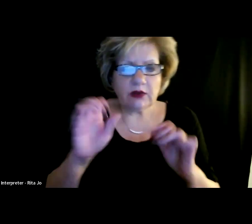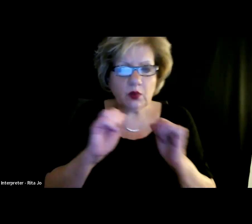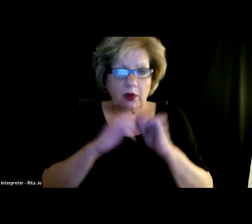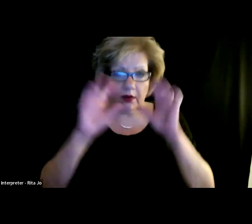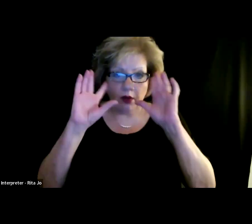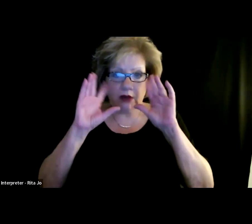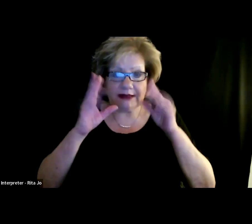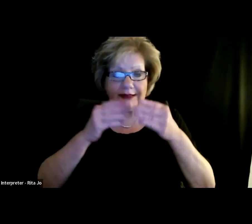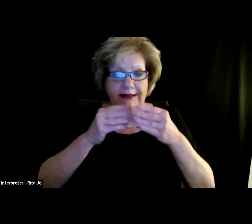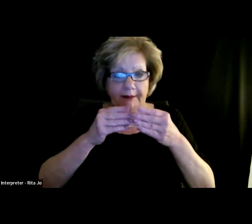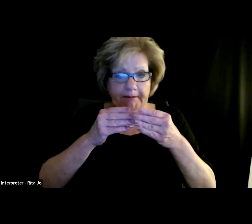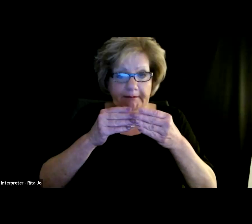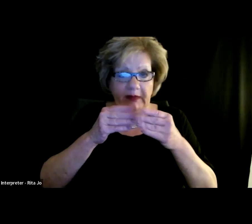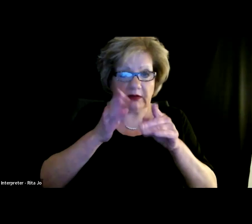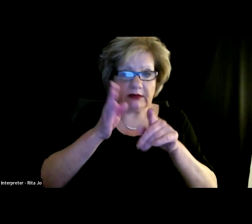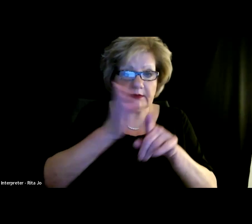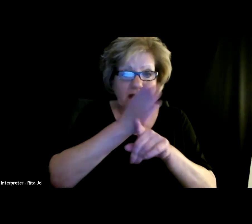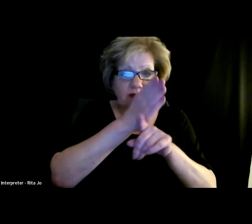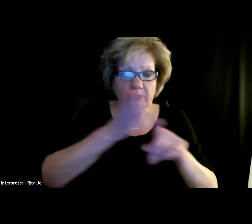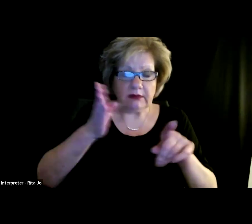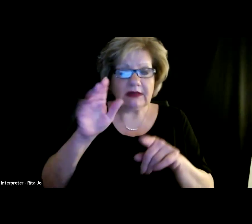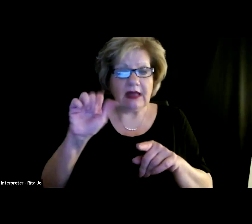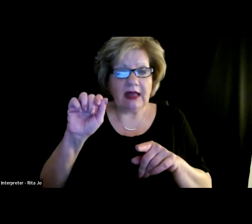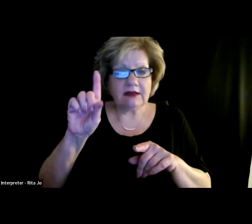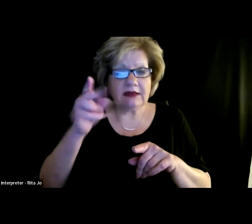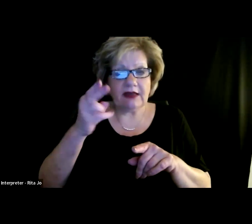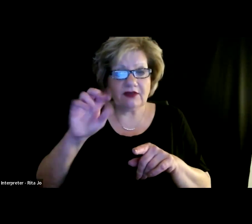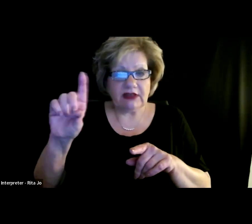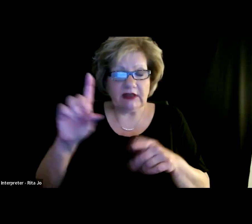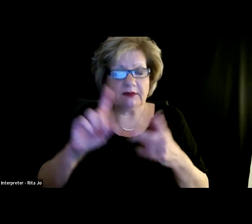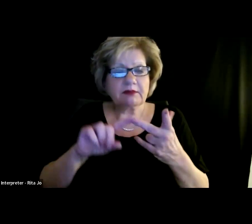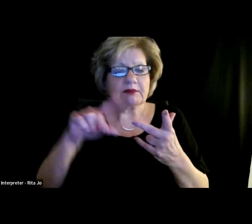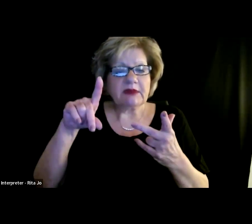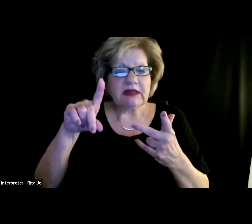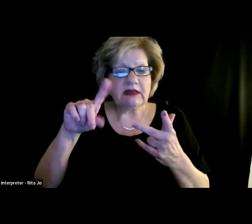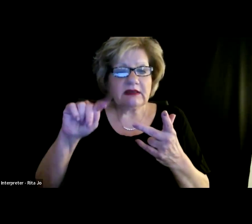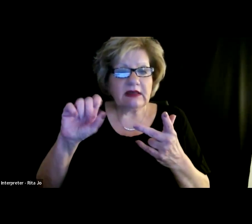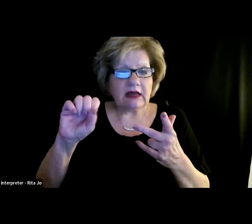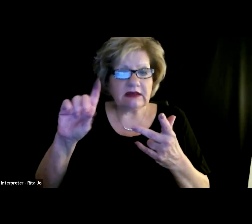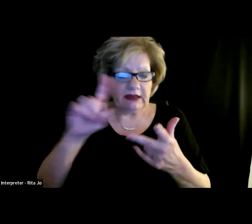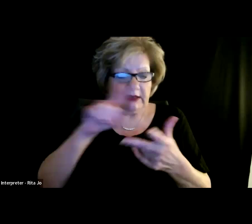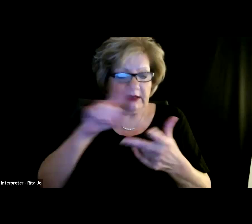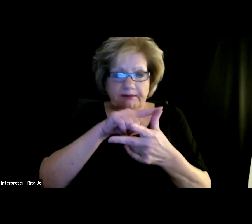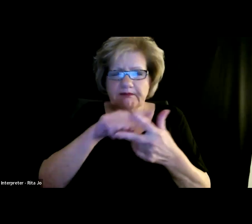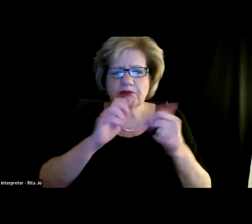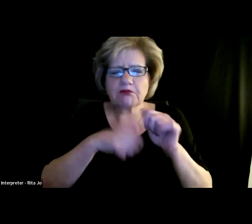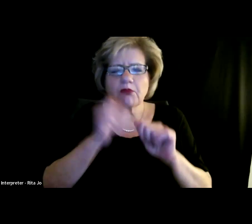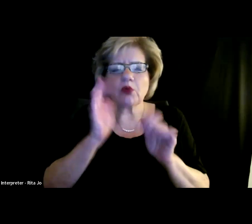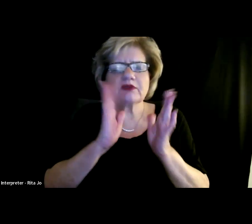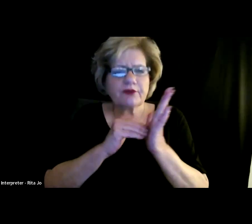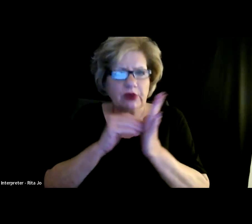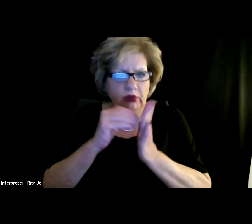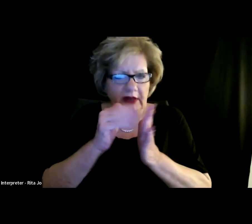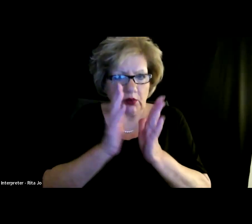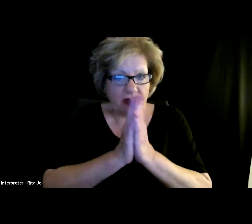apprentices, ADHD, PTSD are the most frequently requested. And sometimes it can be as simple